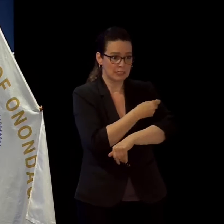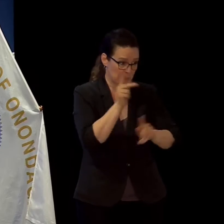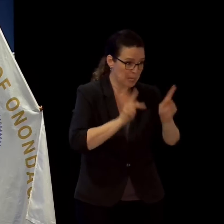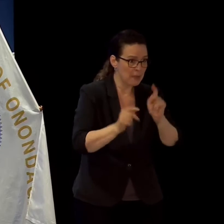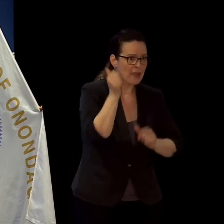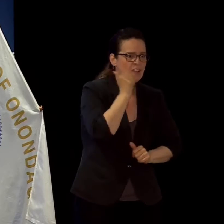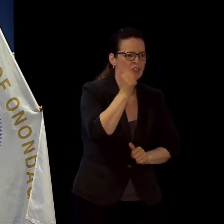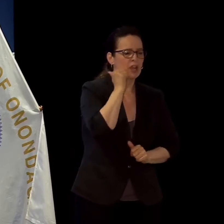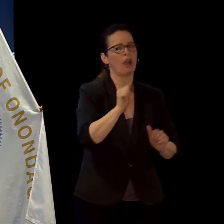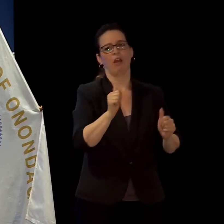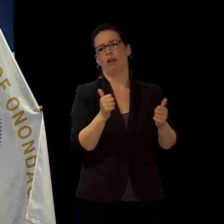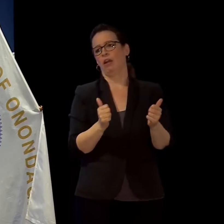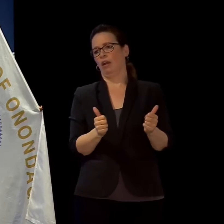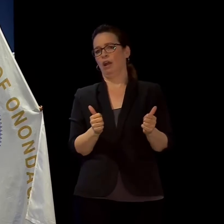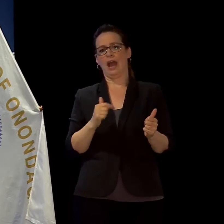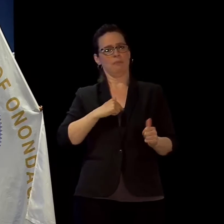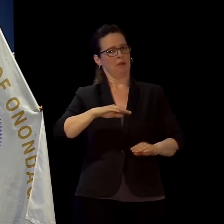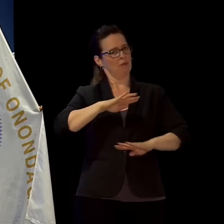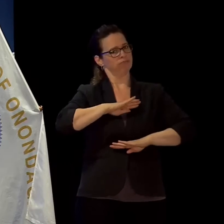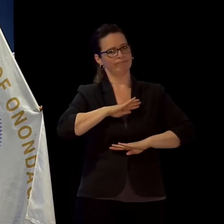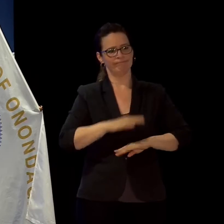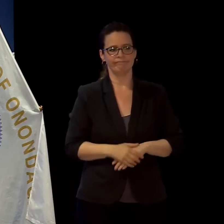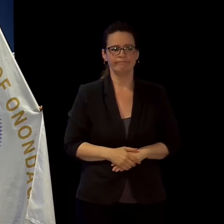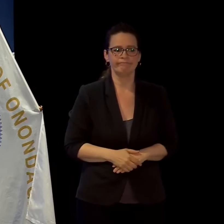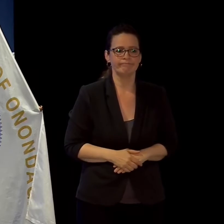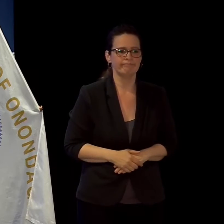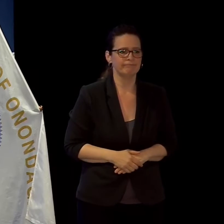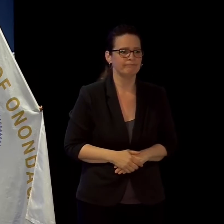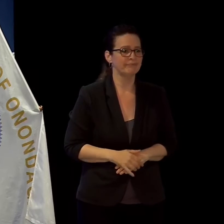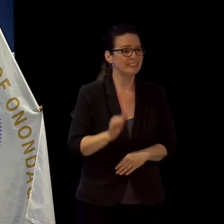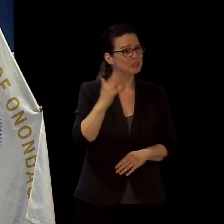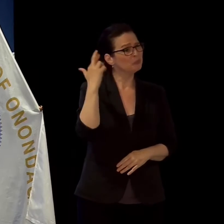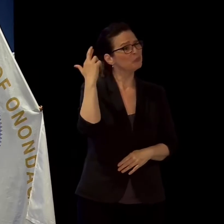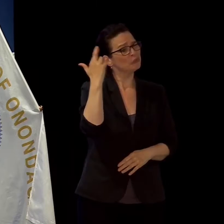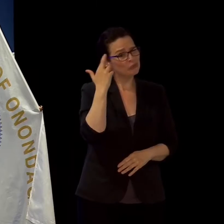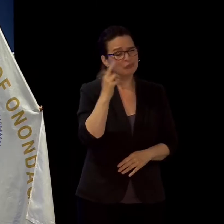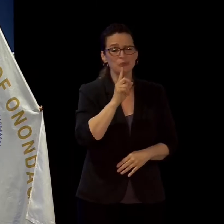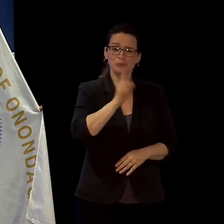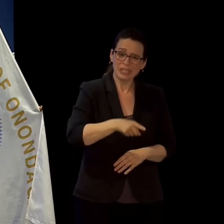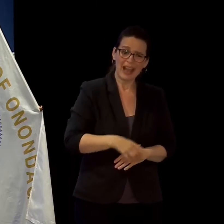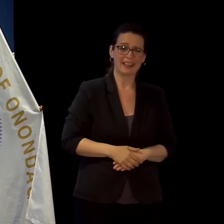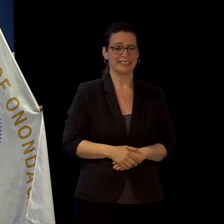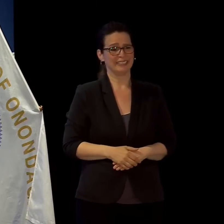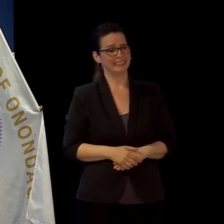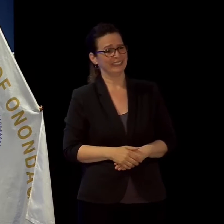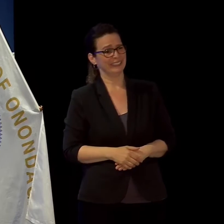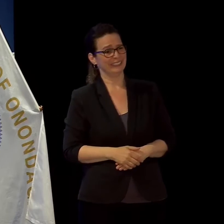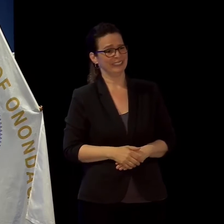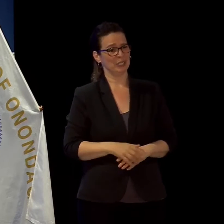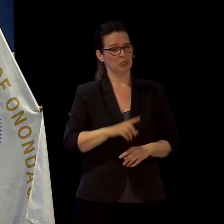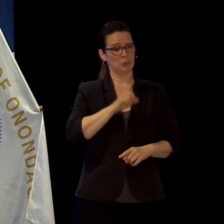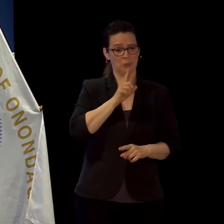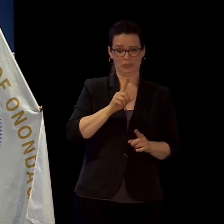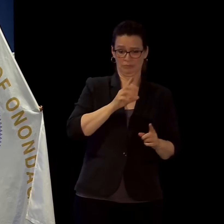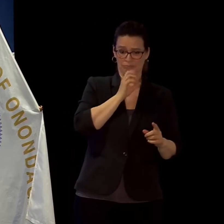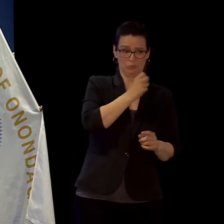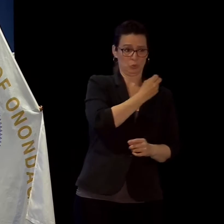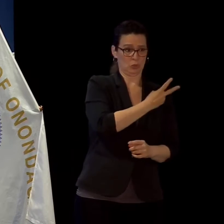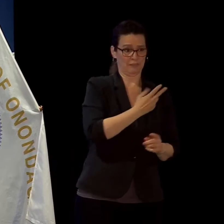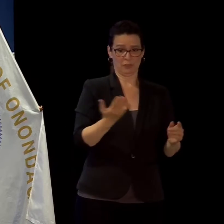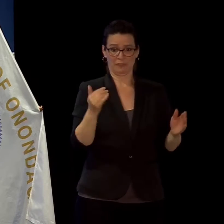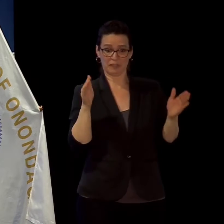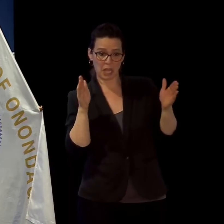day. I think that's just the reality. When they open up 12 to 15 year olds, we this exercise with